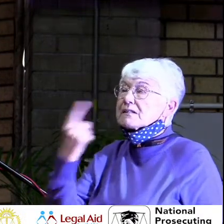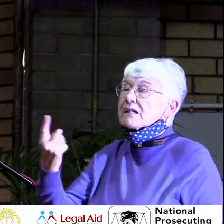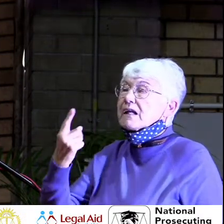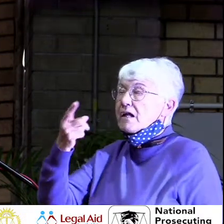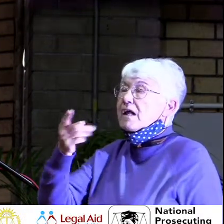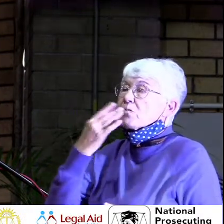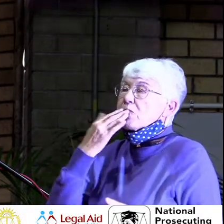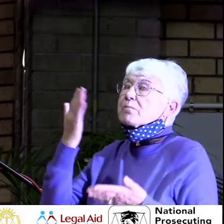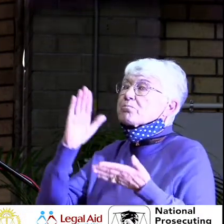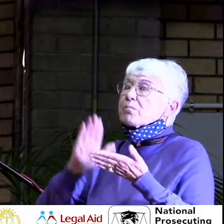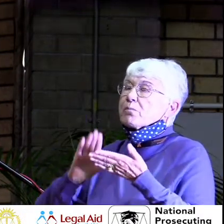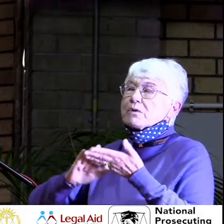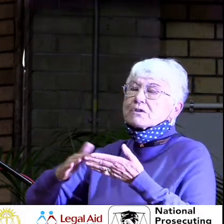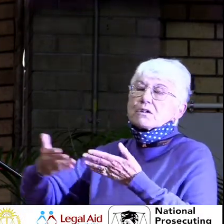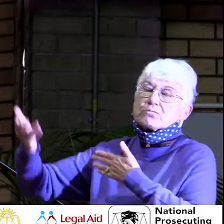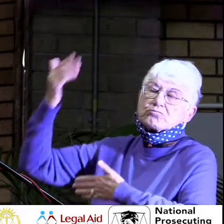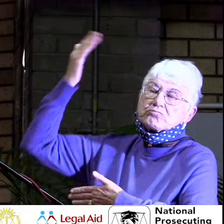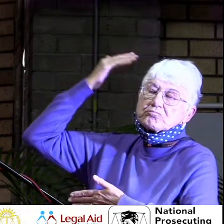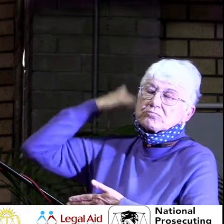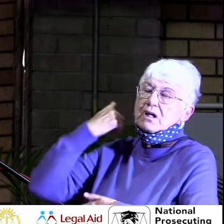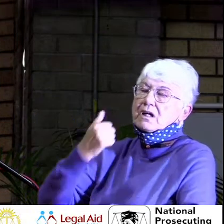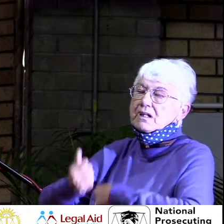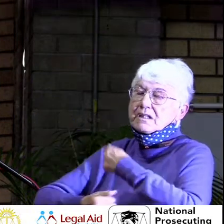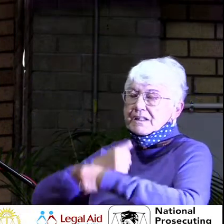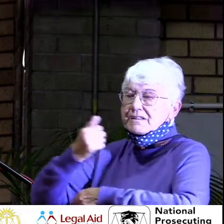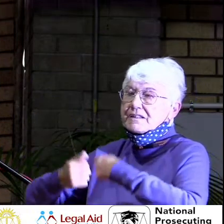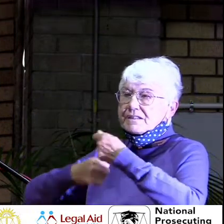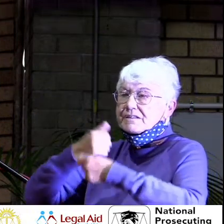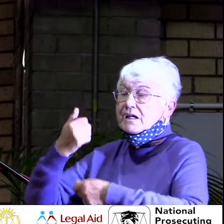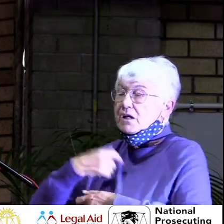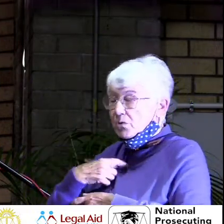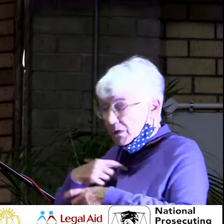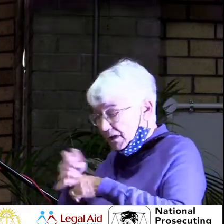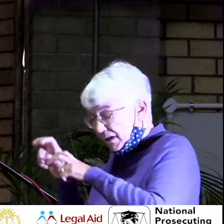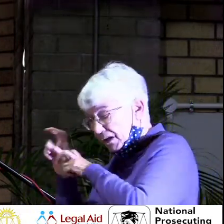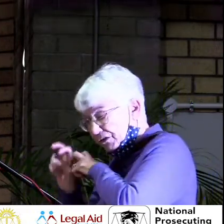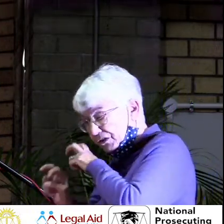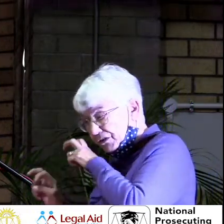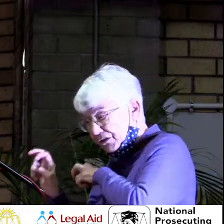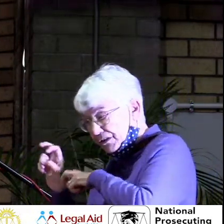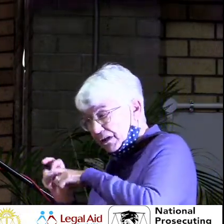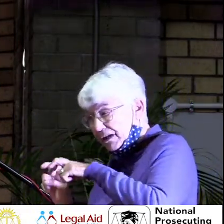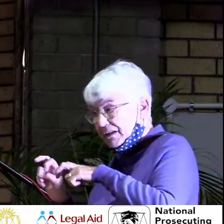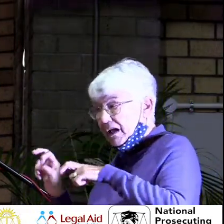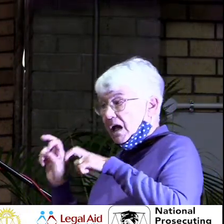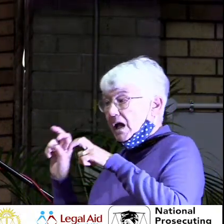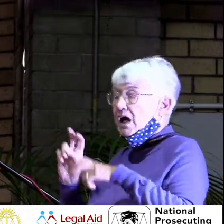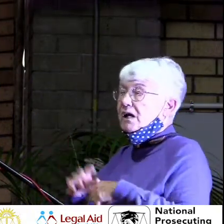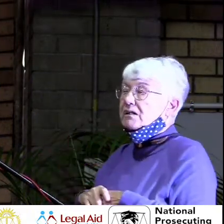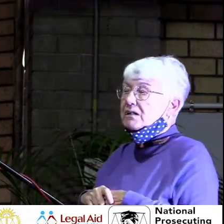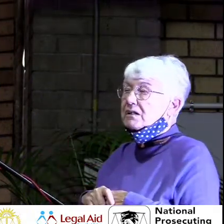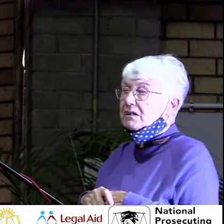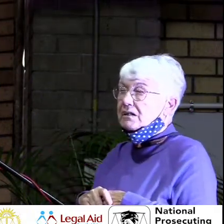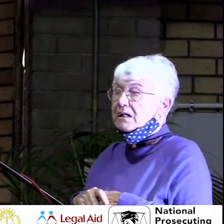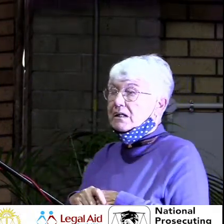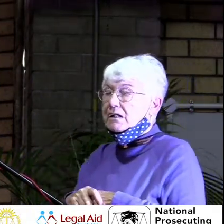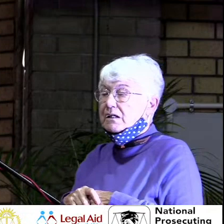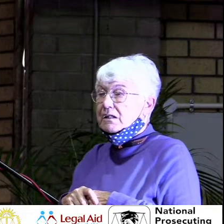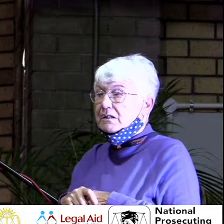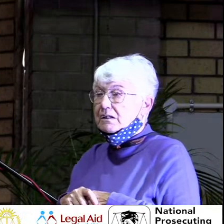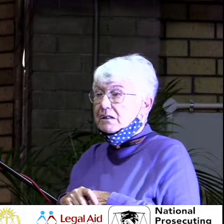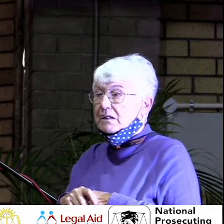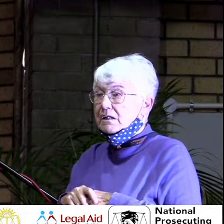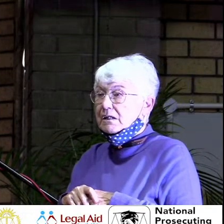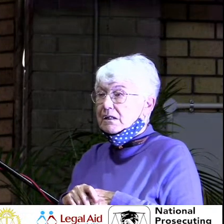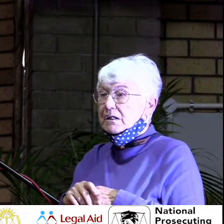concern that you do need services of a court here. So I won't make a promise and say we'll